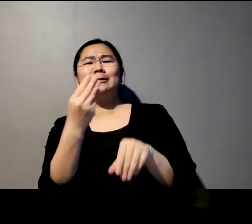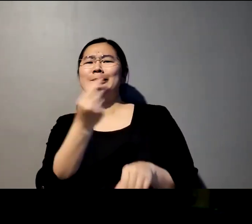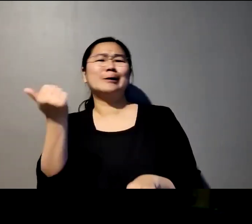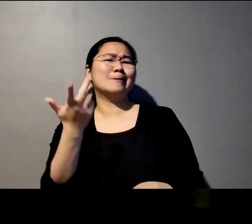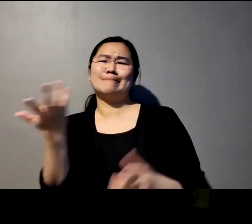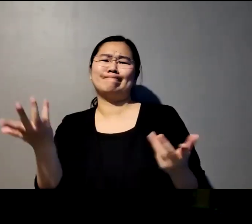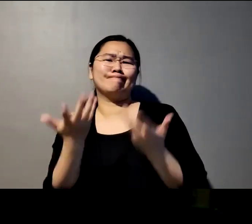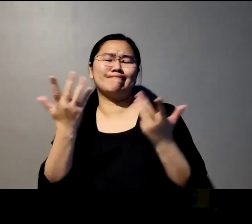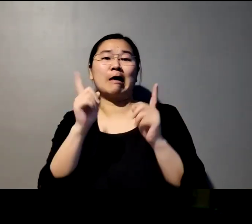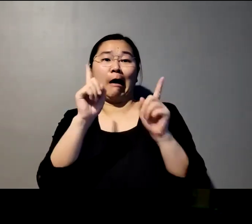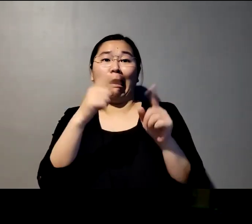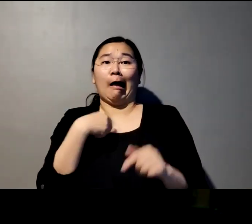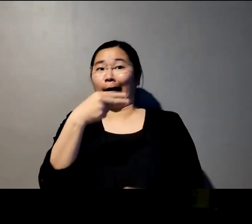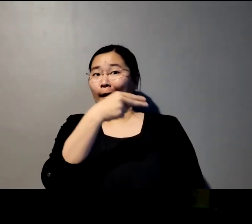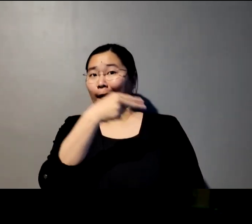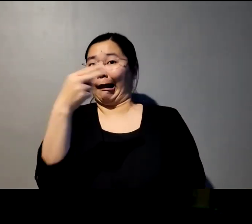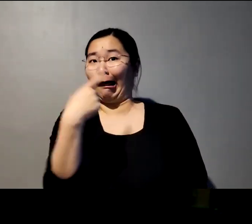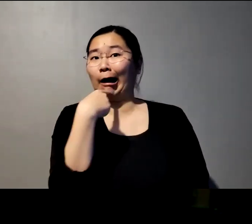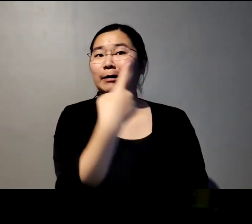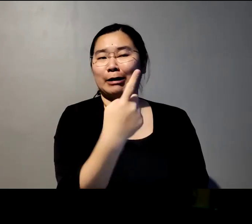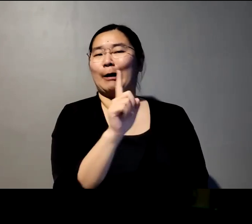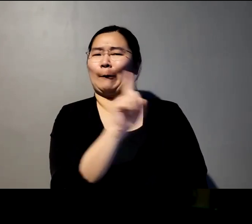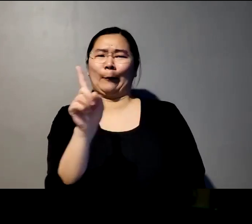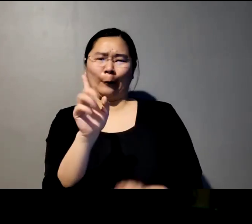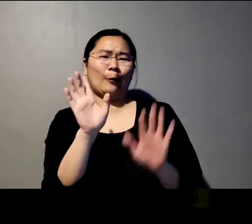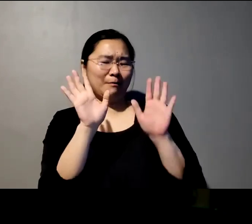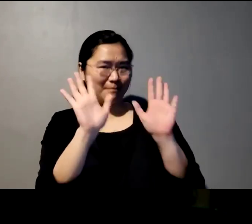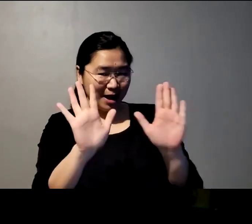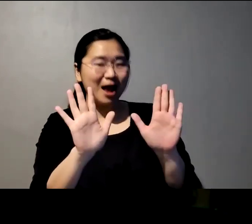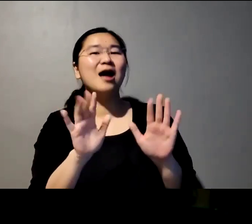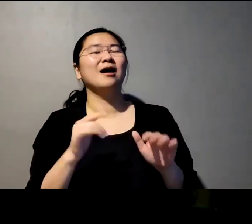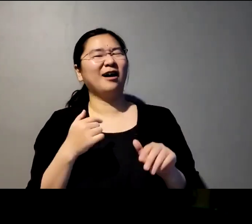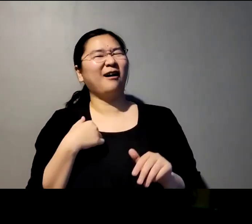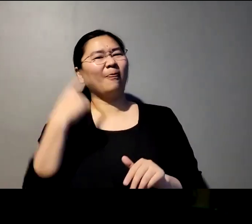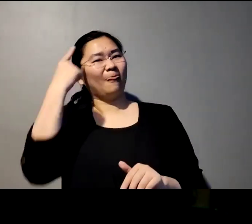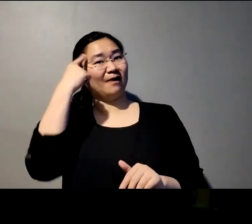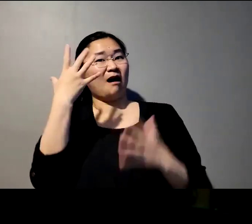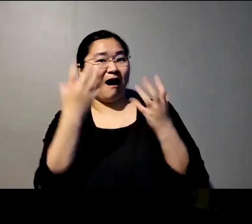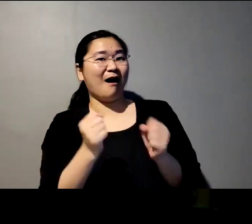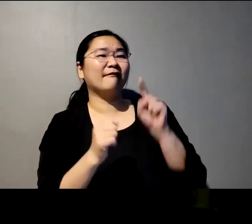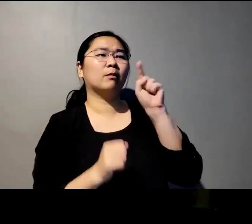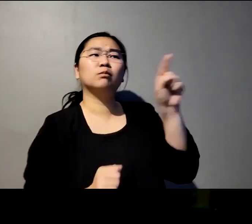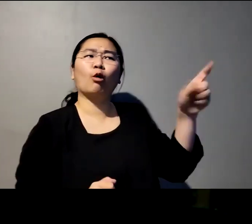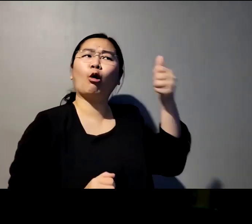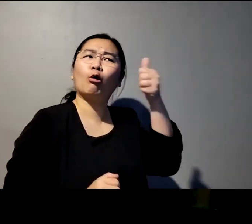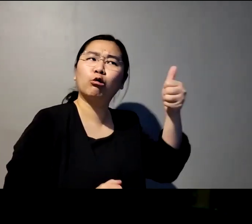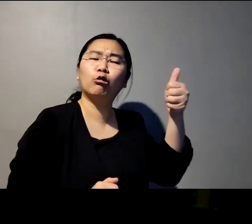donors, but especially cooperation agencies that come from government, should